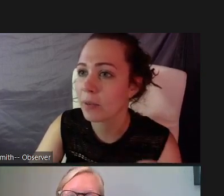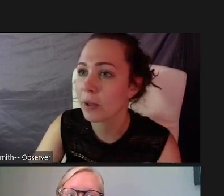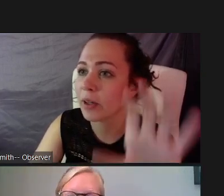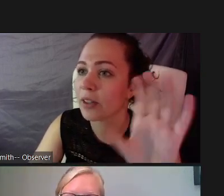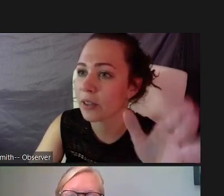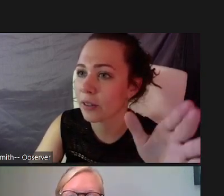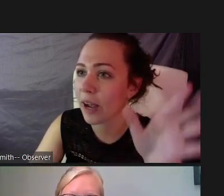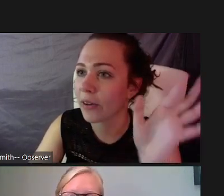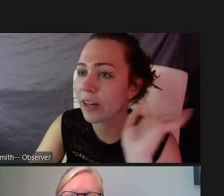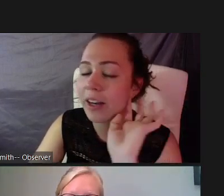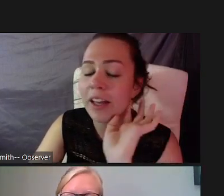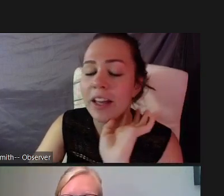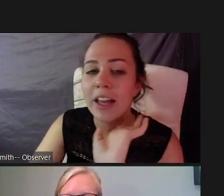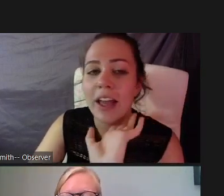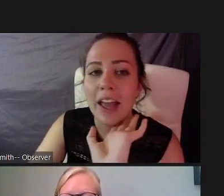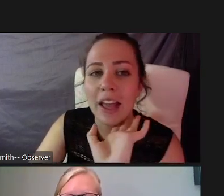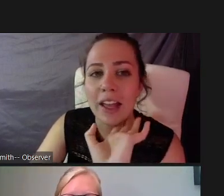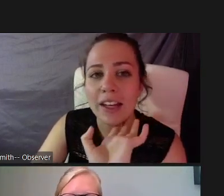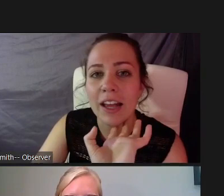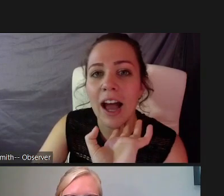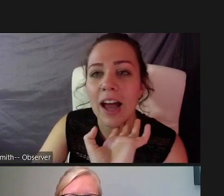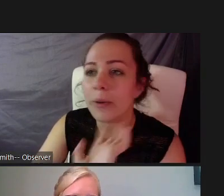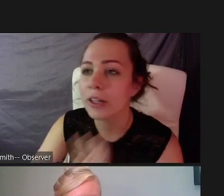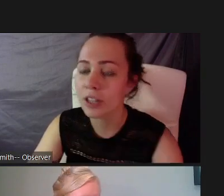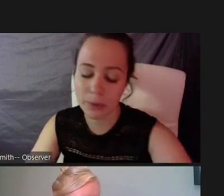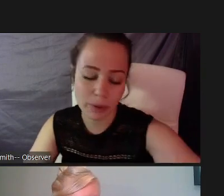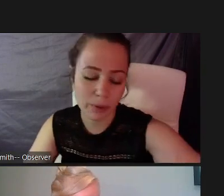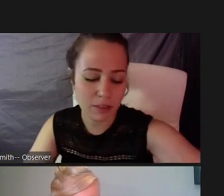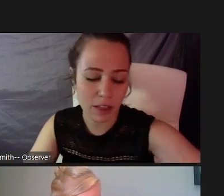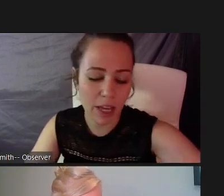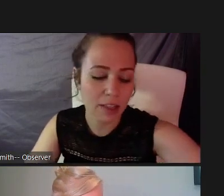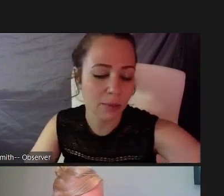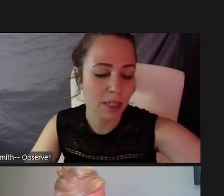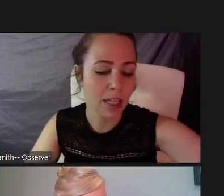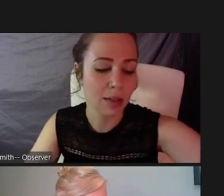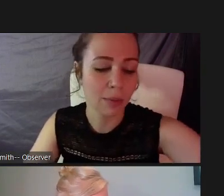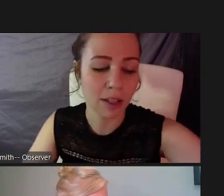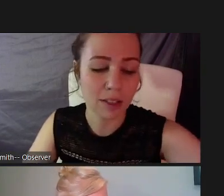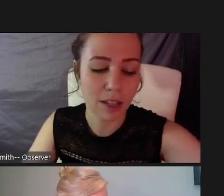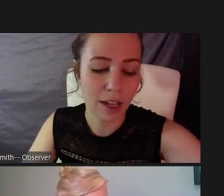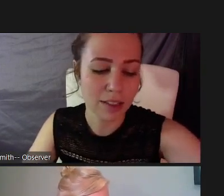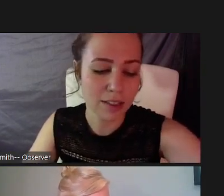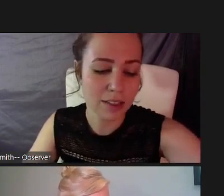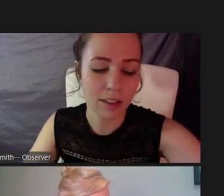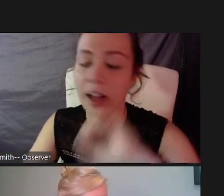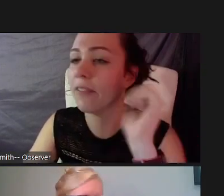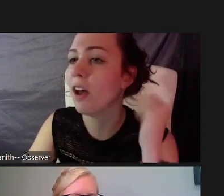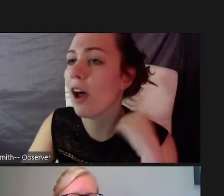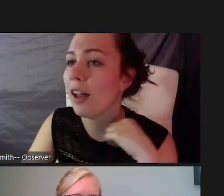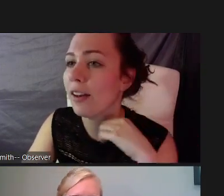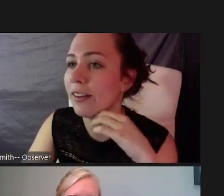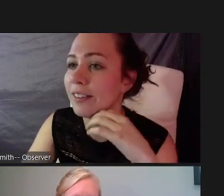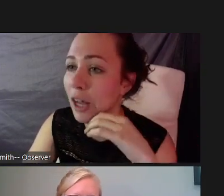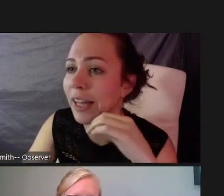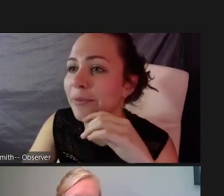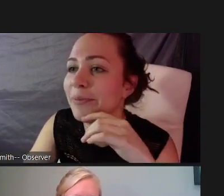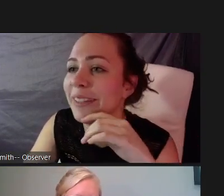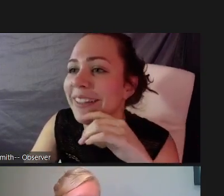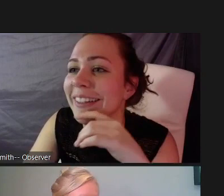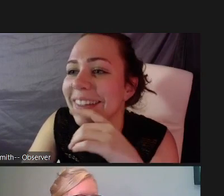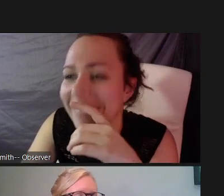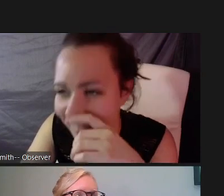my computer to the router. Yeah. And I wish we would have done that at the beginning because I still have not done